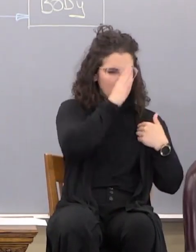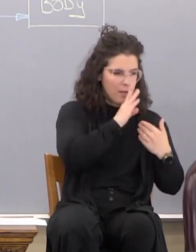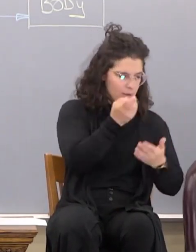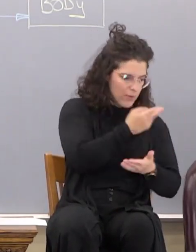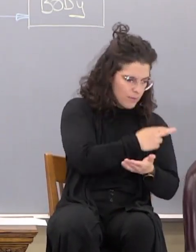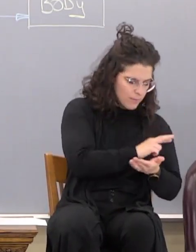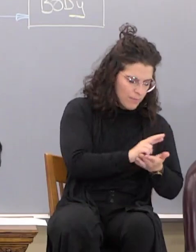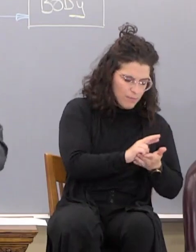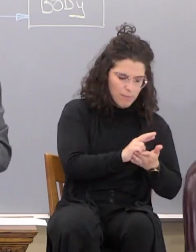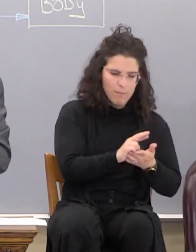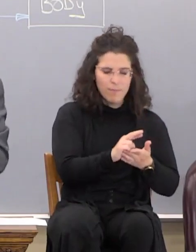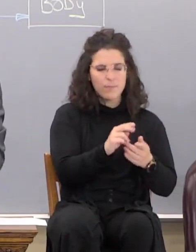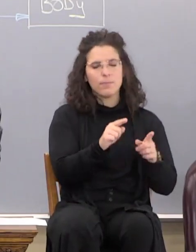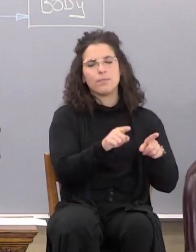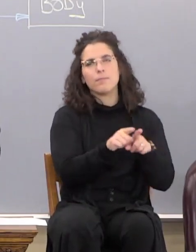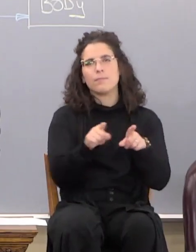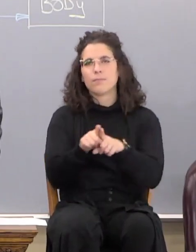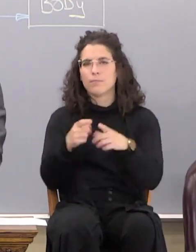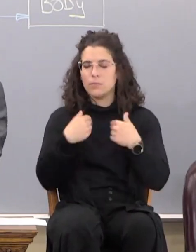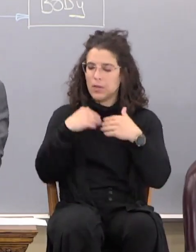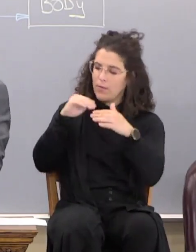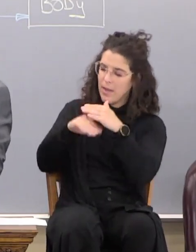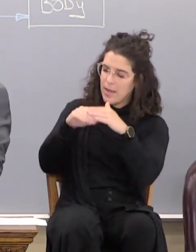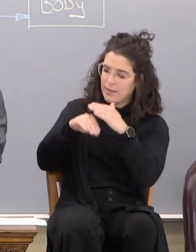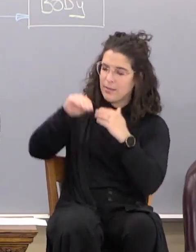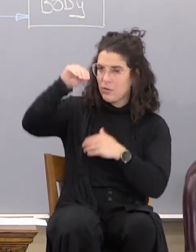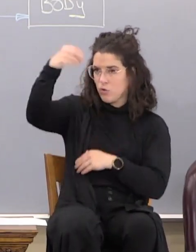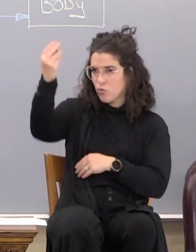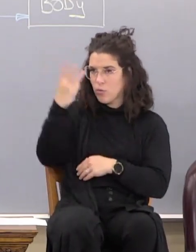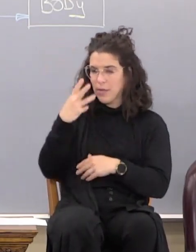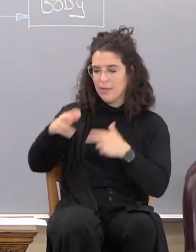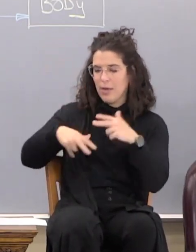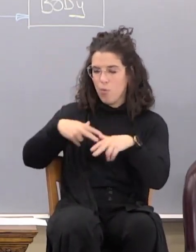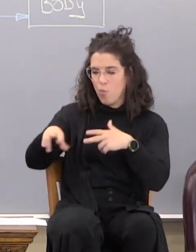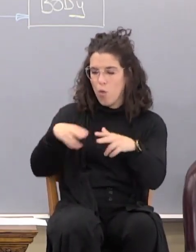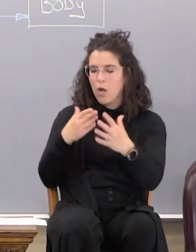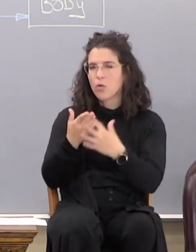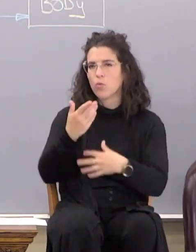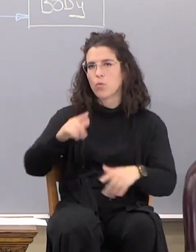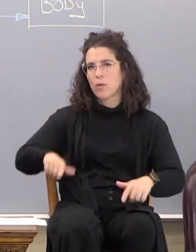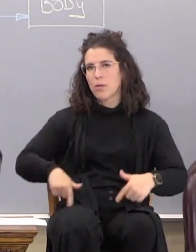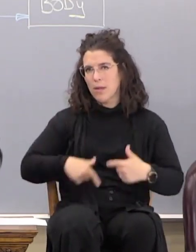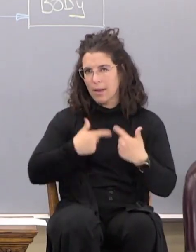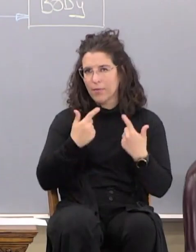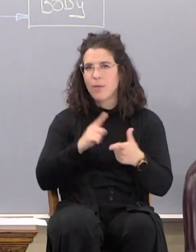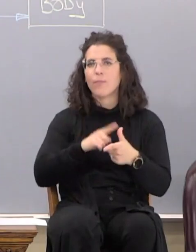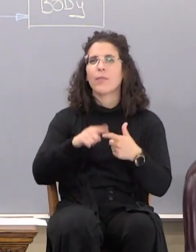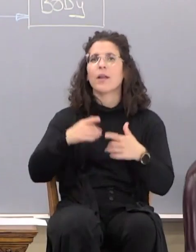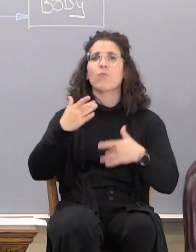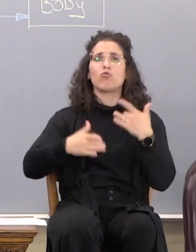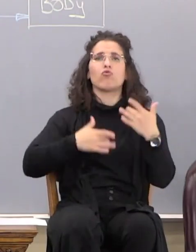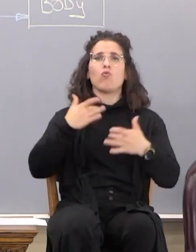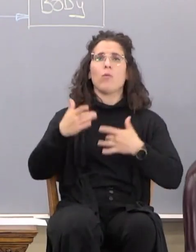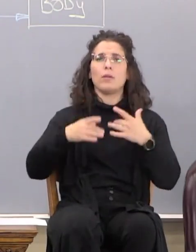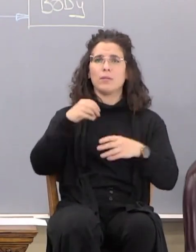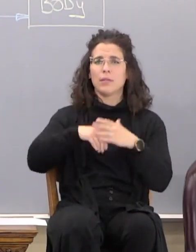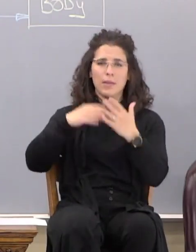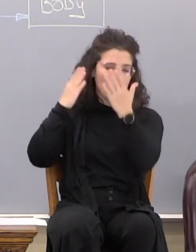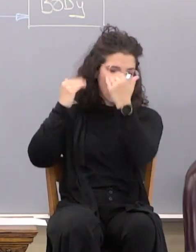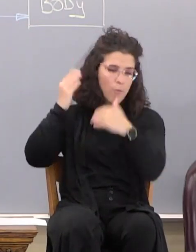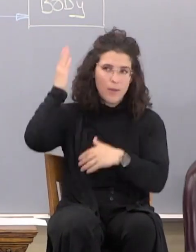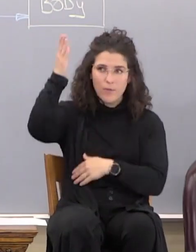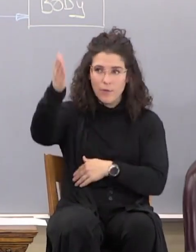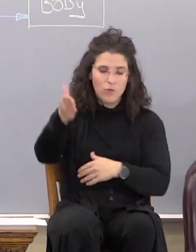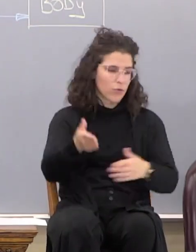righteousness. But I also have access to this grace as I walk through life. And then I'm rejoicing in hope the future. So